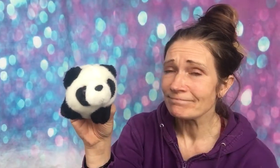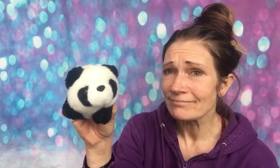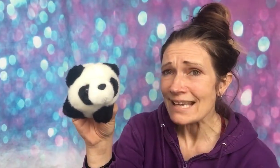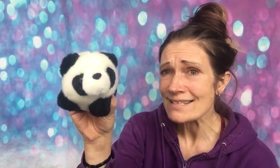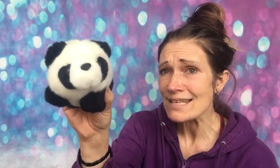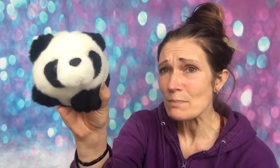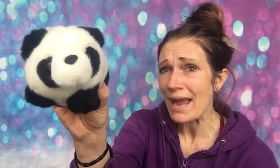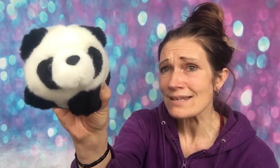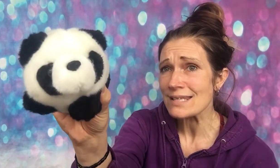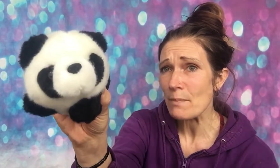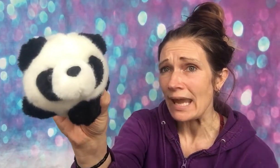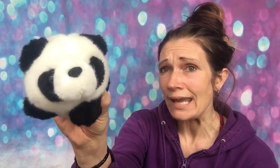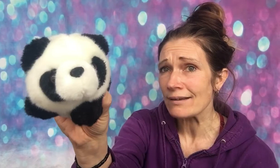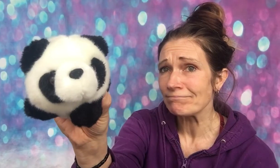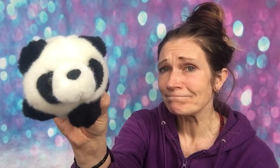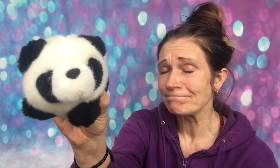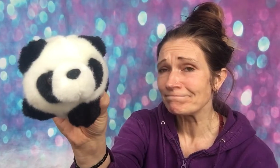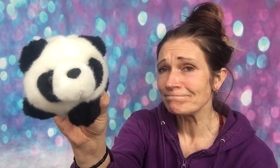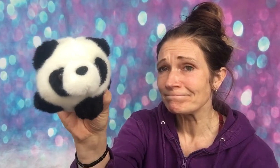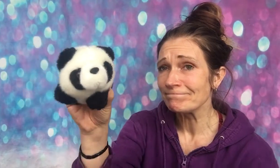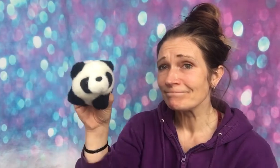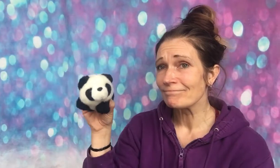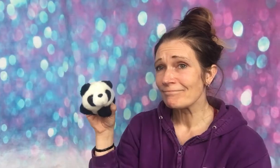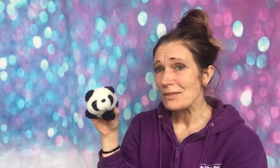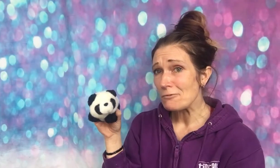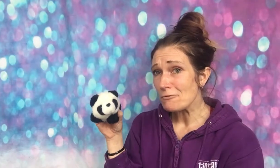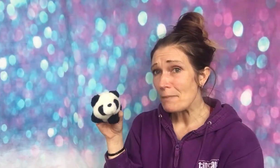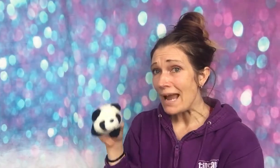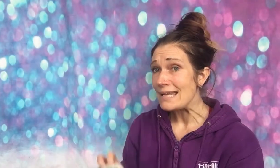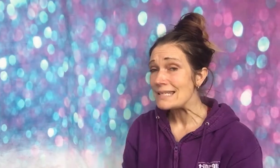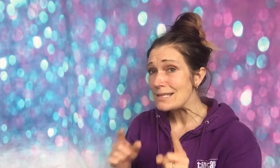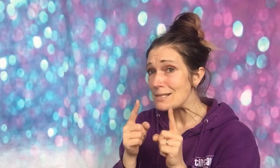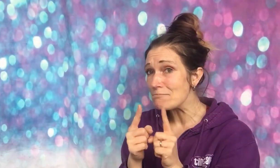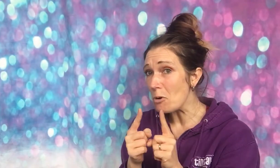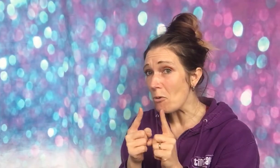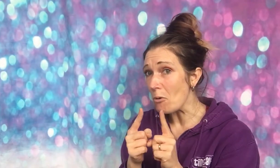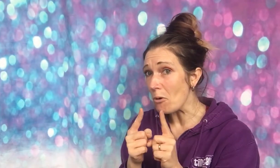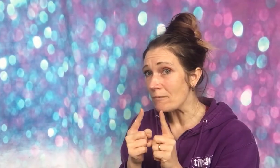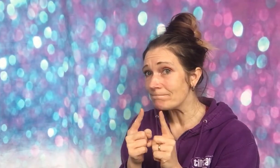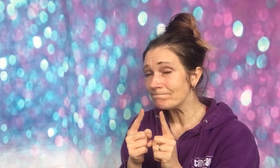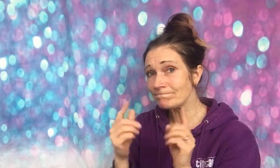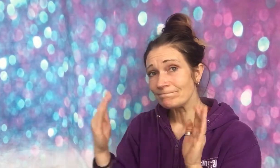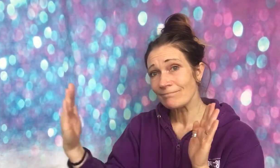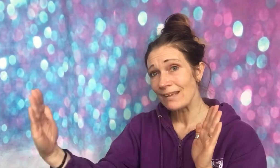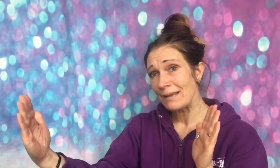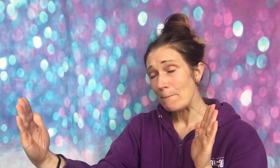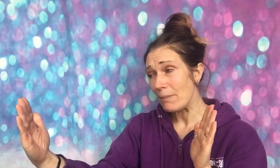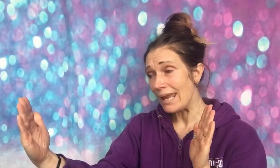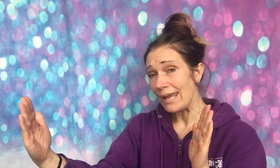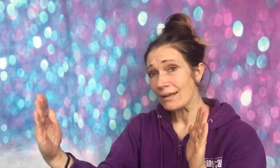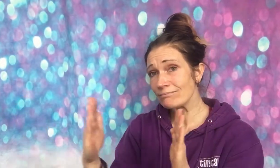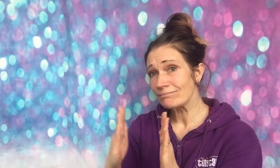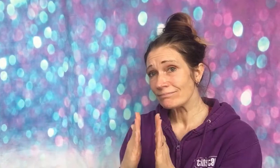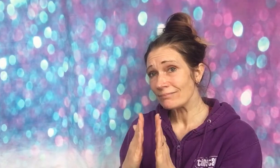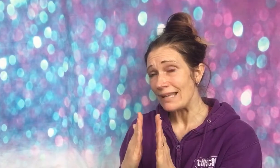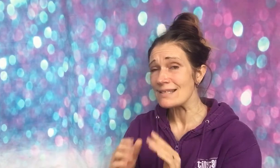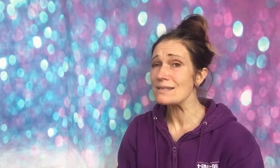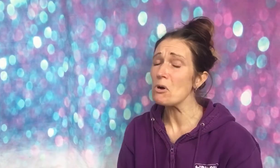Is this panda big or panda small? Big and